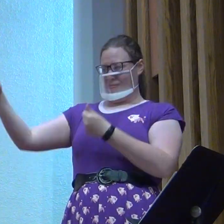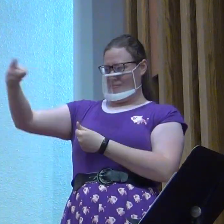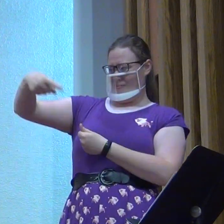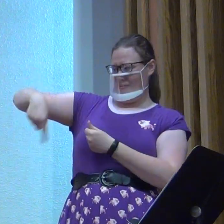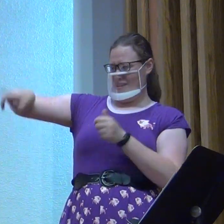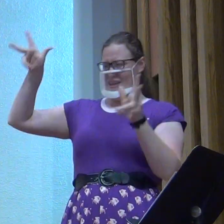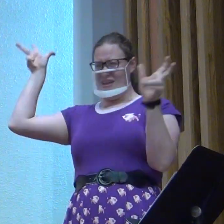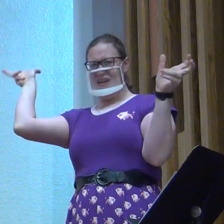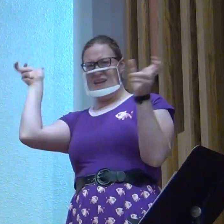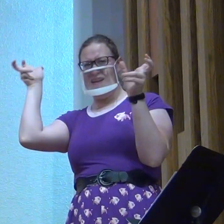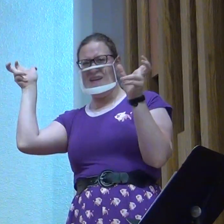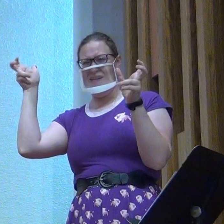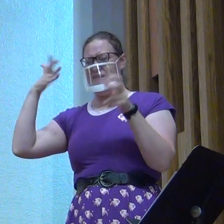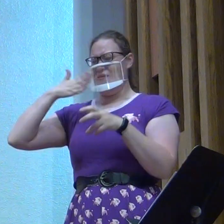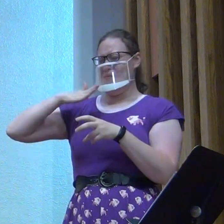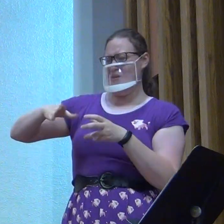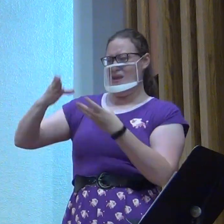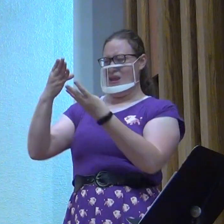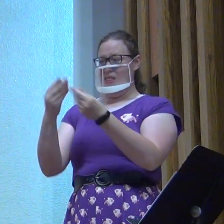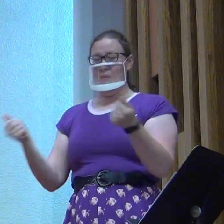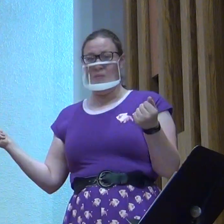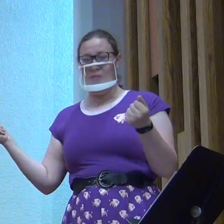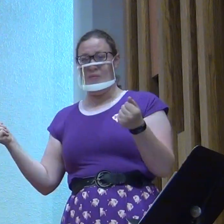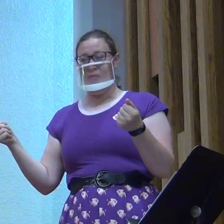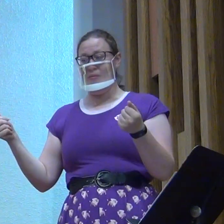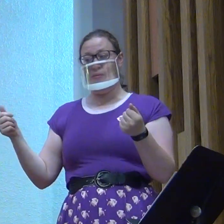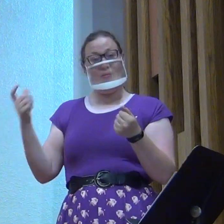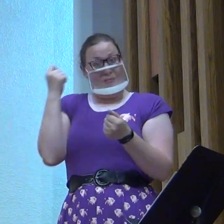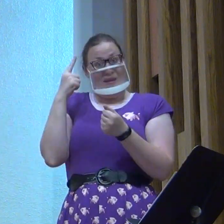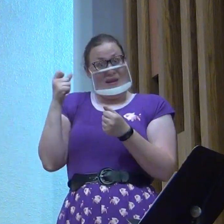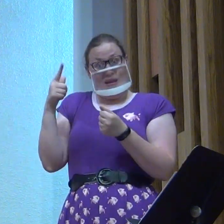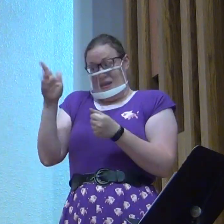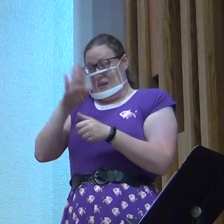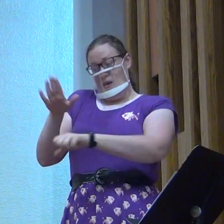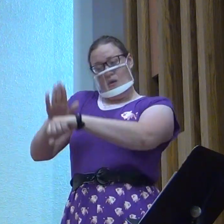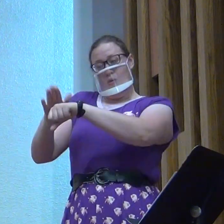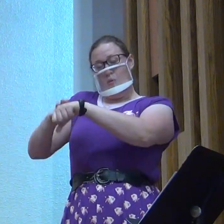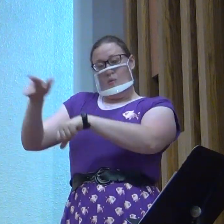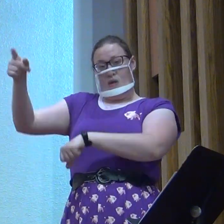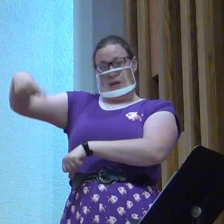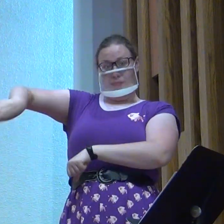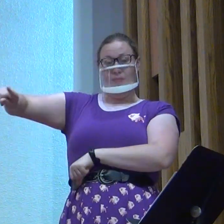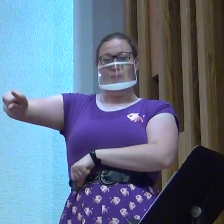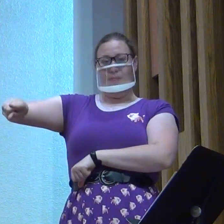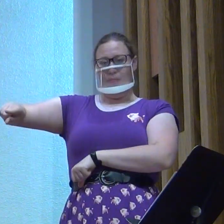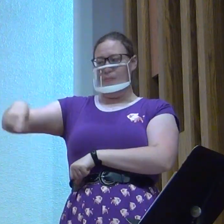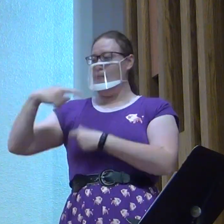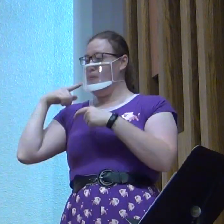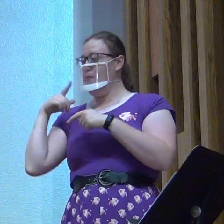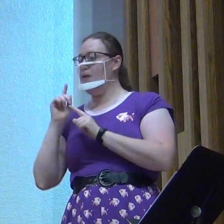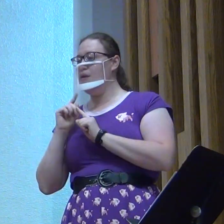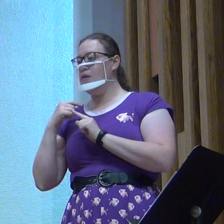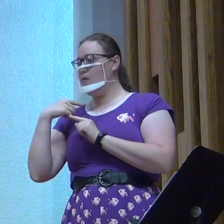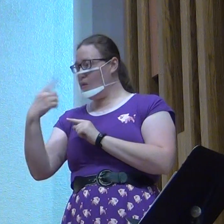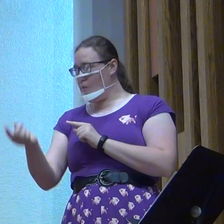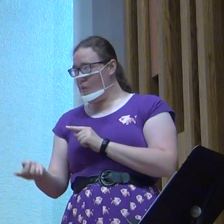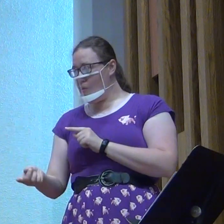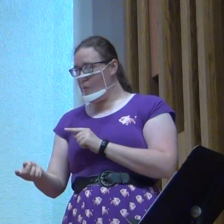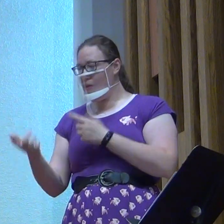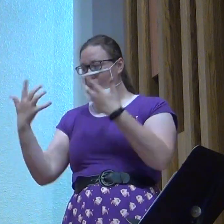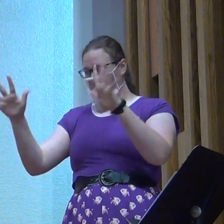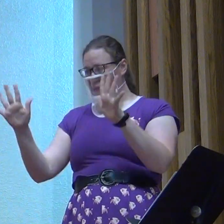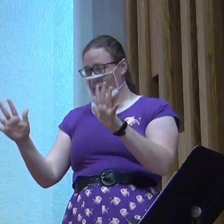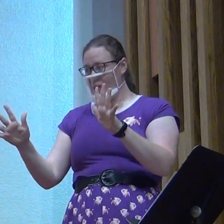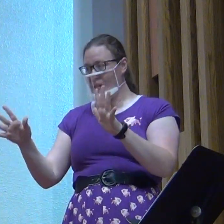of the evil and the unrepentant. They had been warned. They had been told. They had been called to repent,